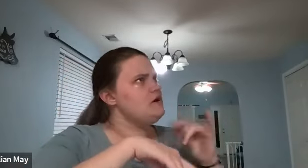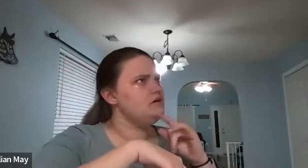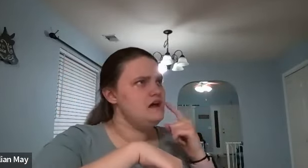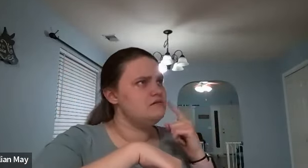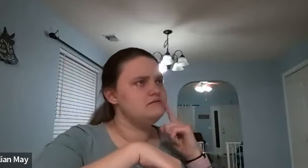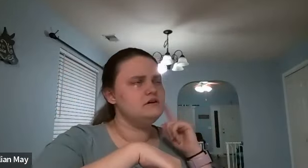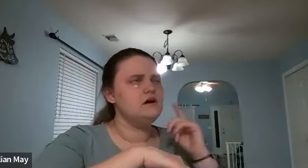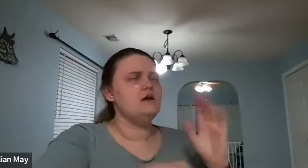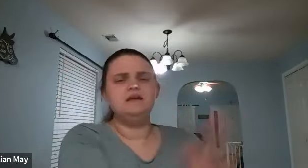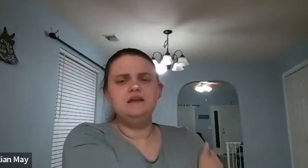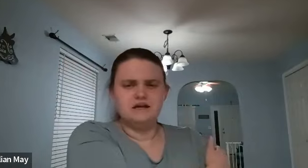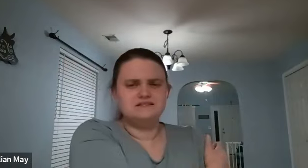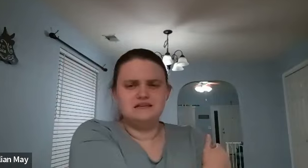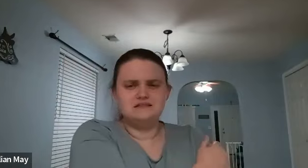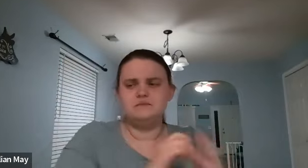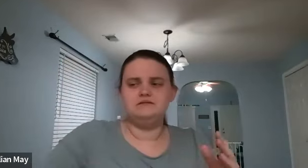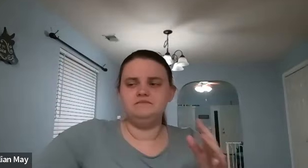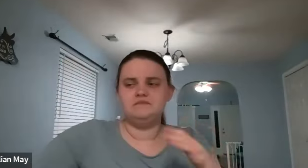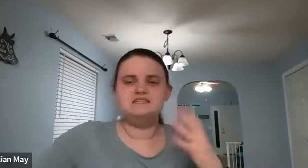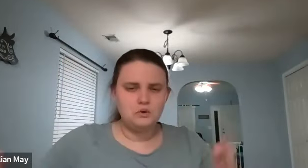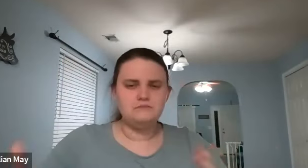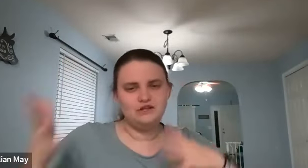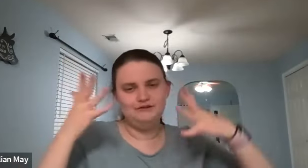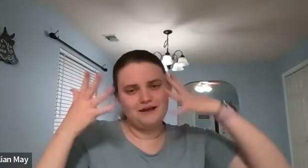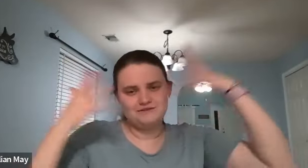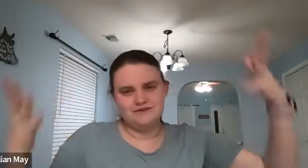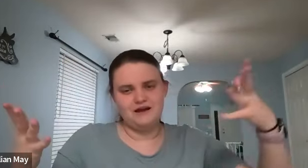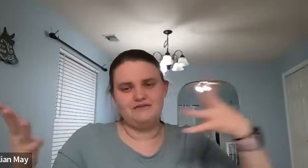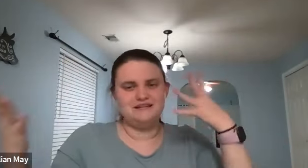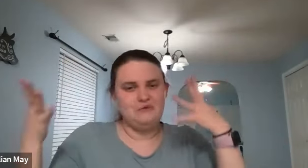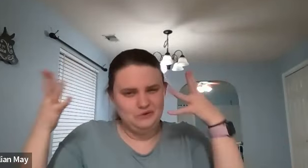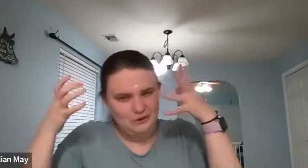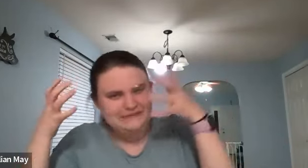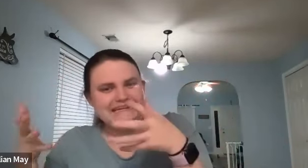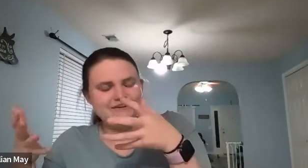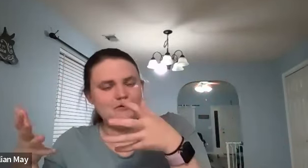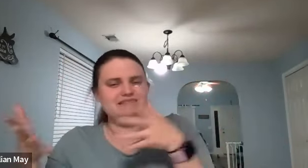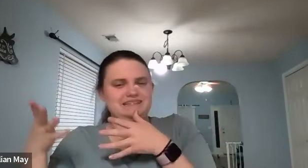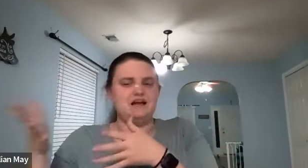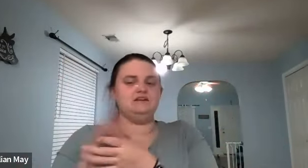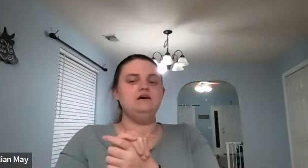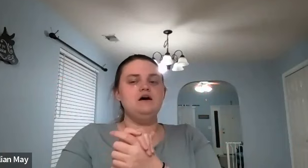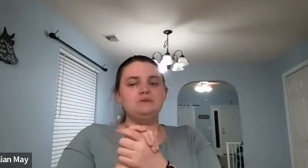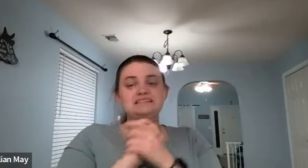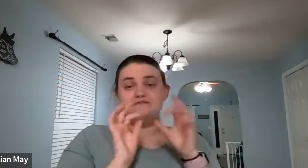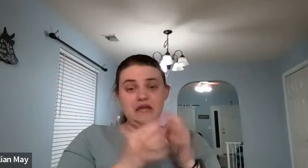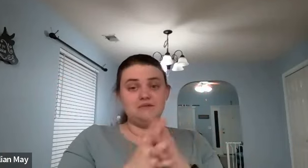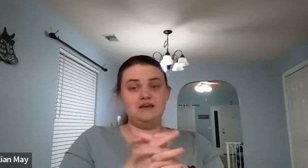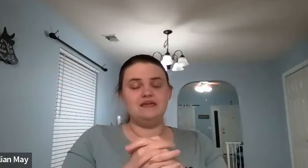all deaf. Anyways, I mean, it's important, but you guys will figure out. You don't need to know this exactly, but it's a family, and they